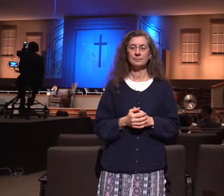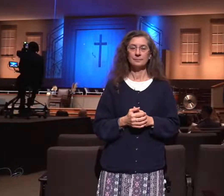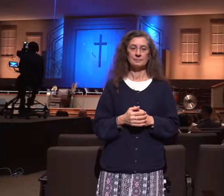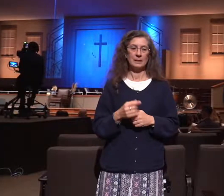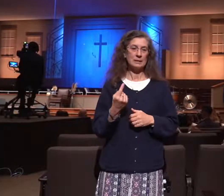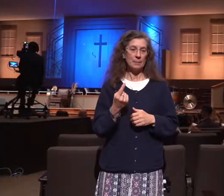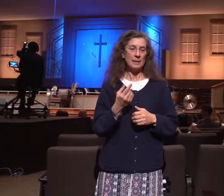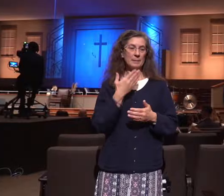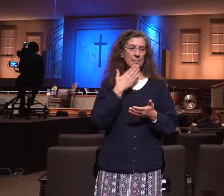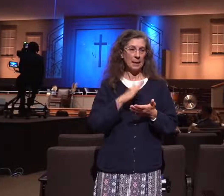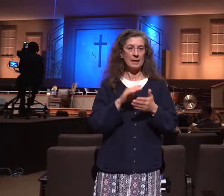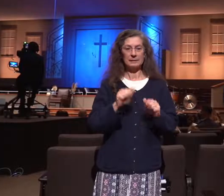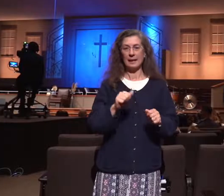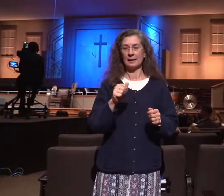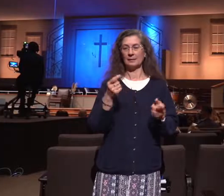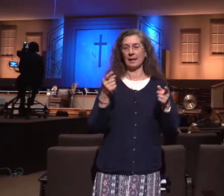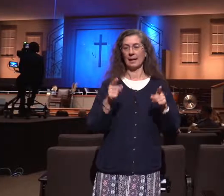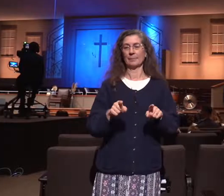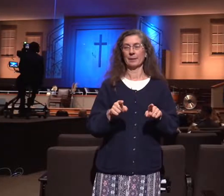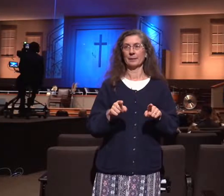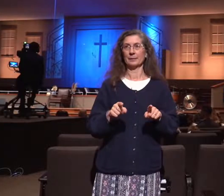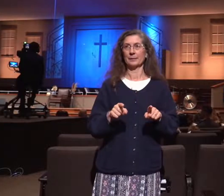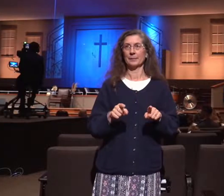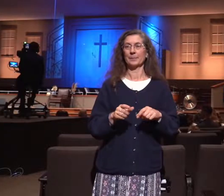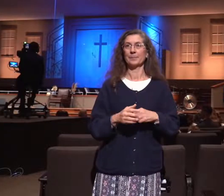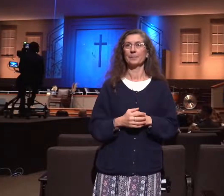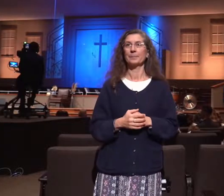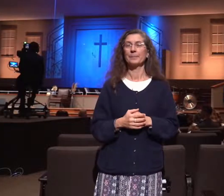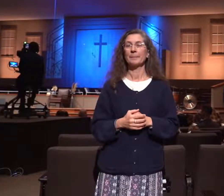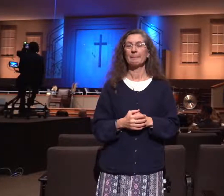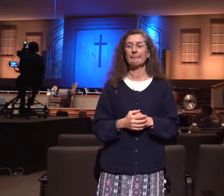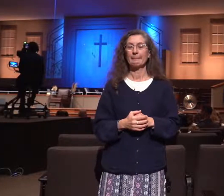it. Anything. And then one day,